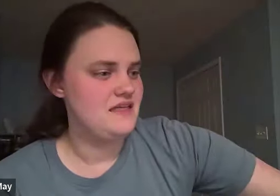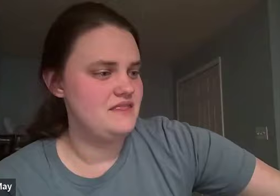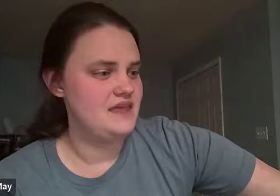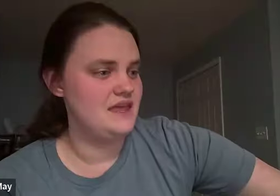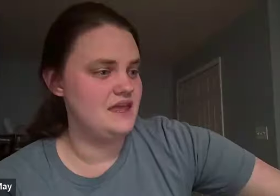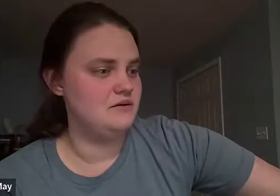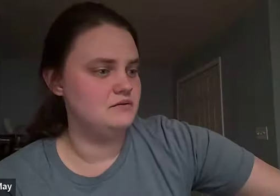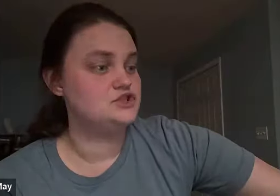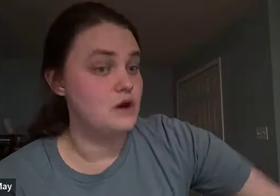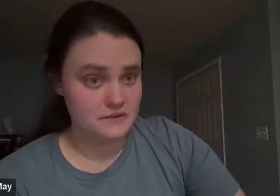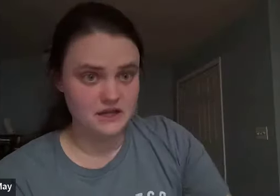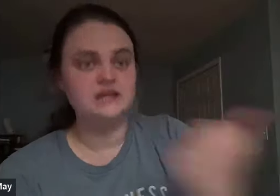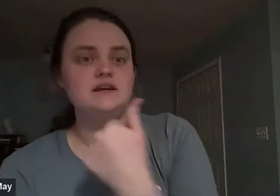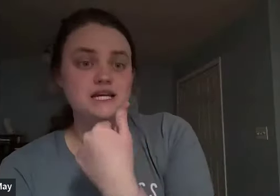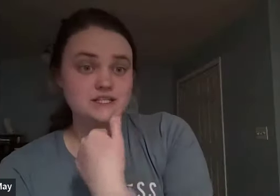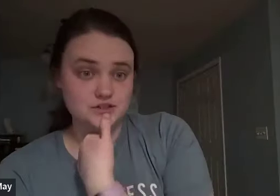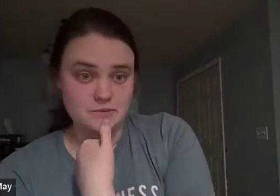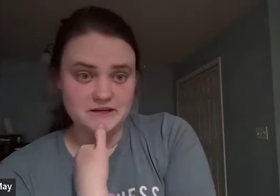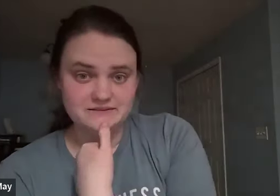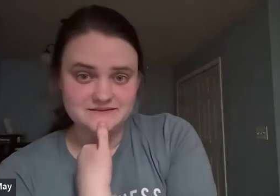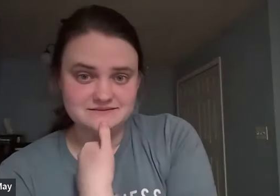And then strawberry.